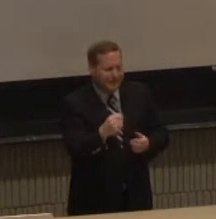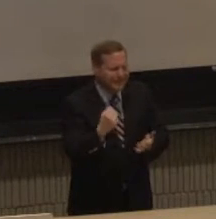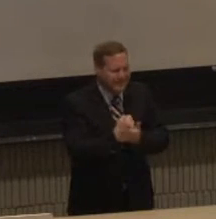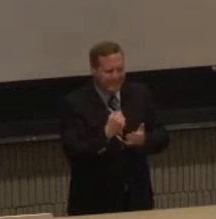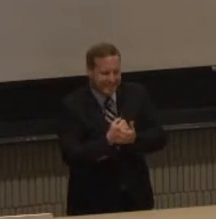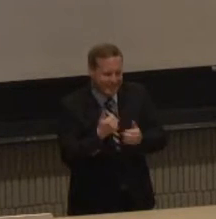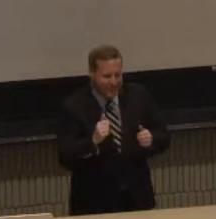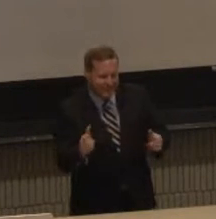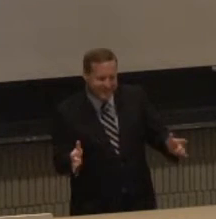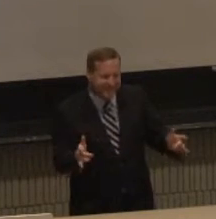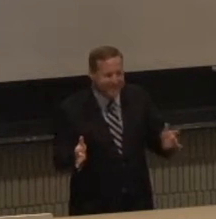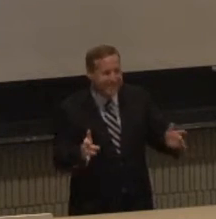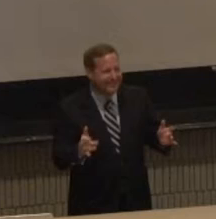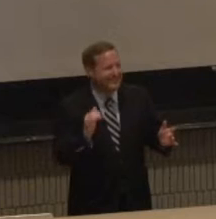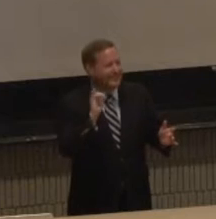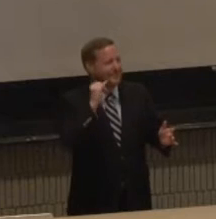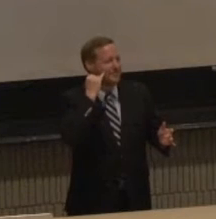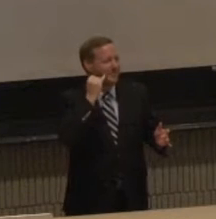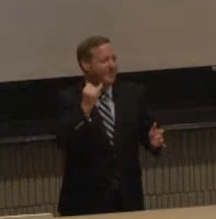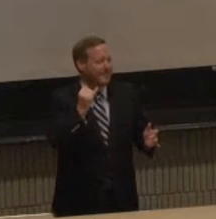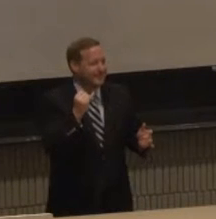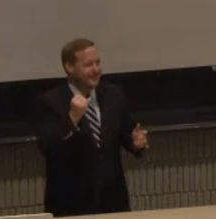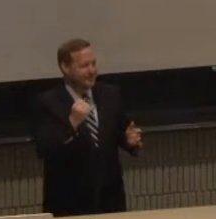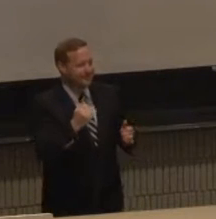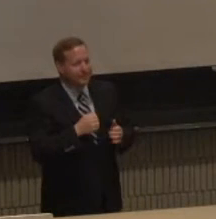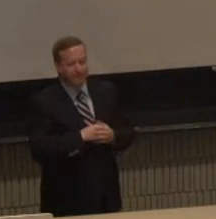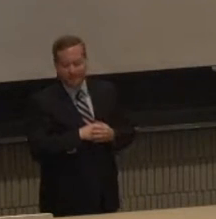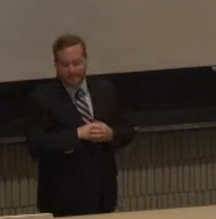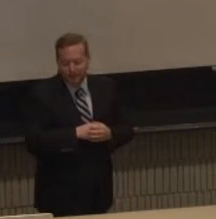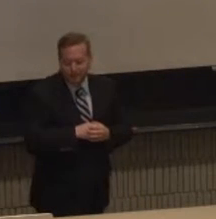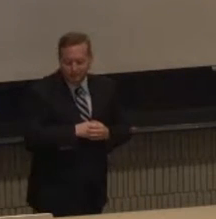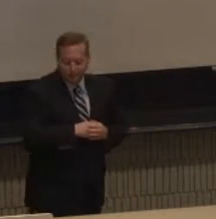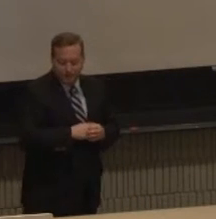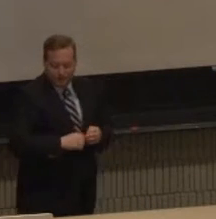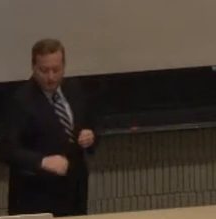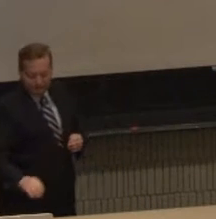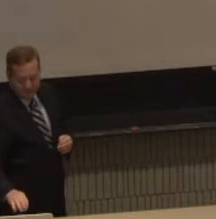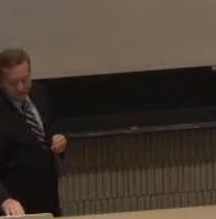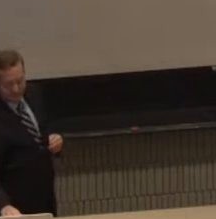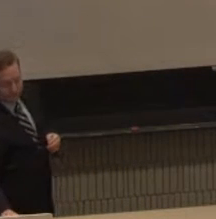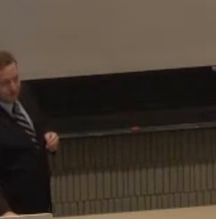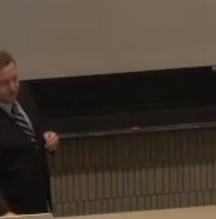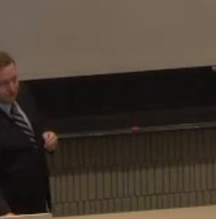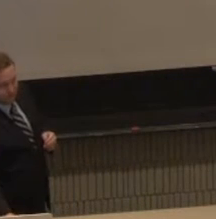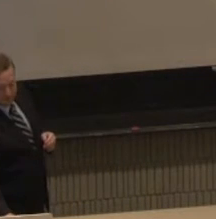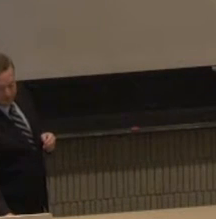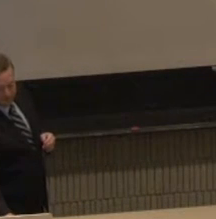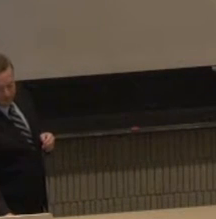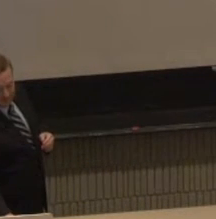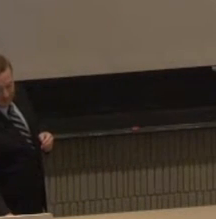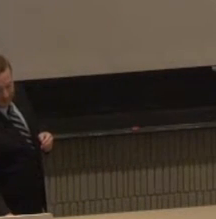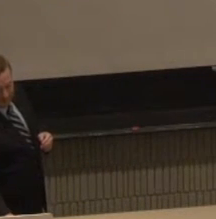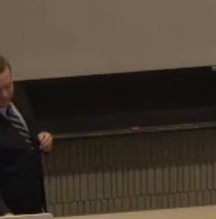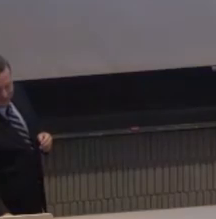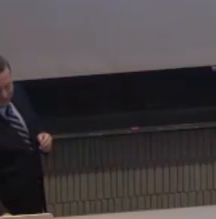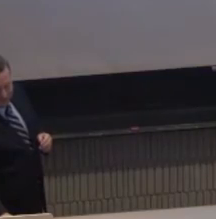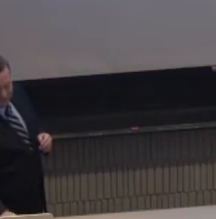function within the system and on a same playing level playing field with their hearing counterparts.